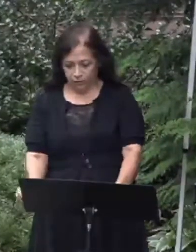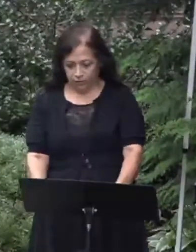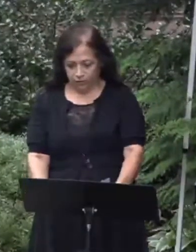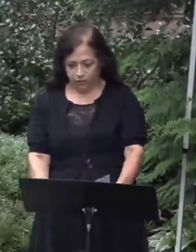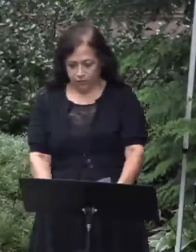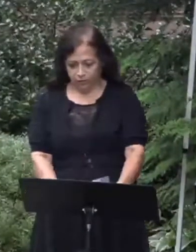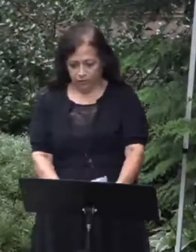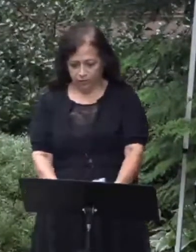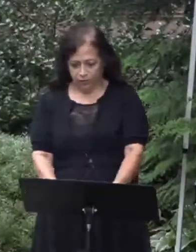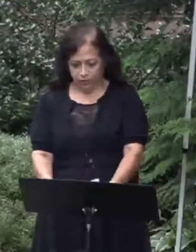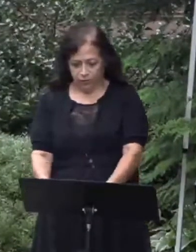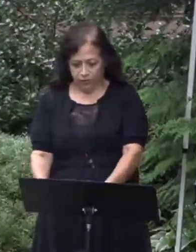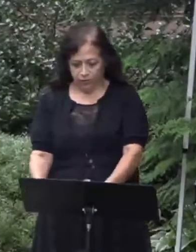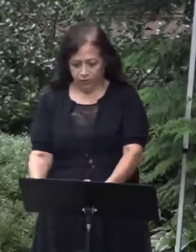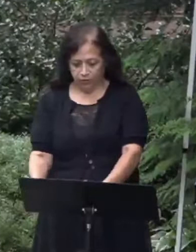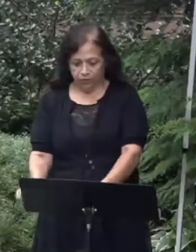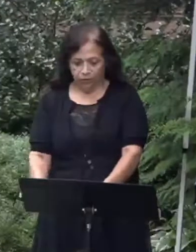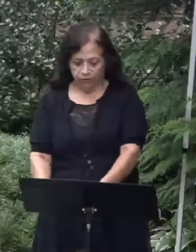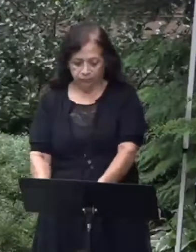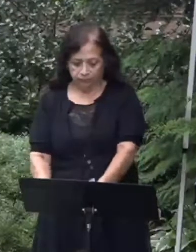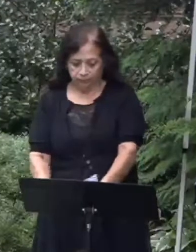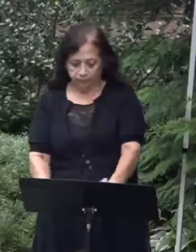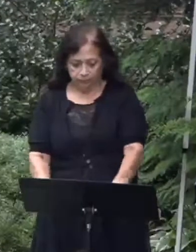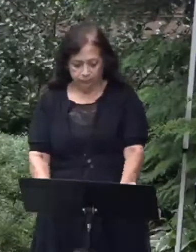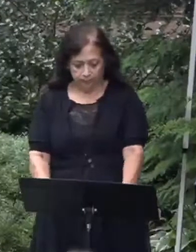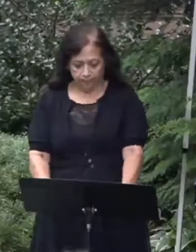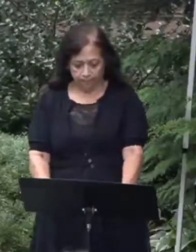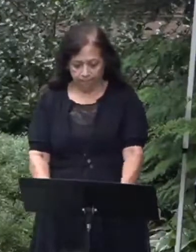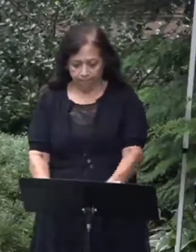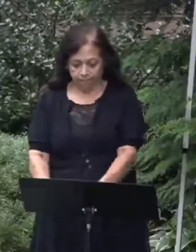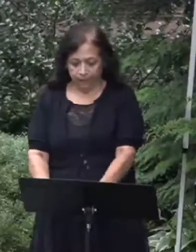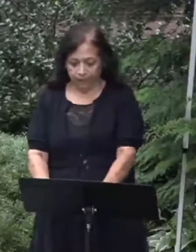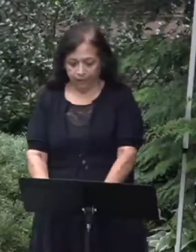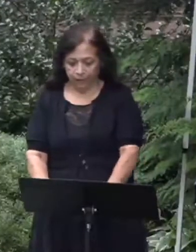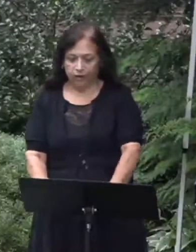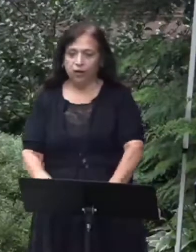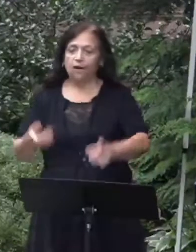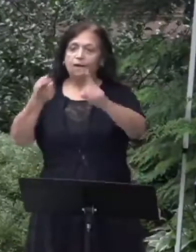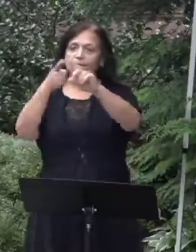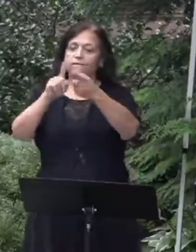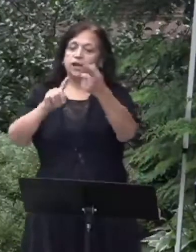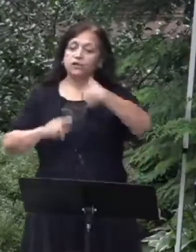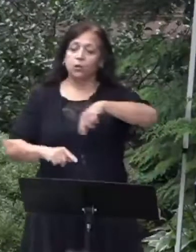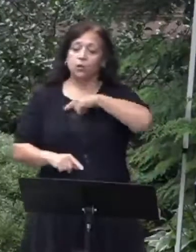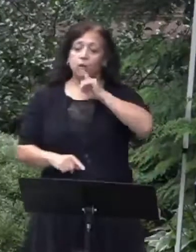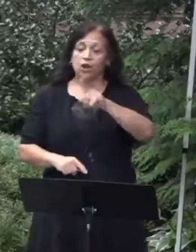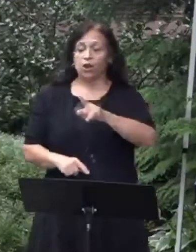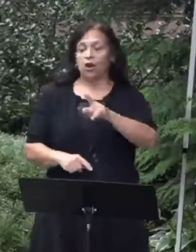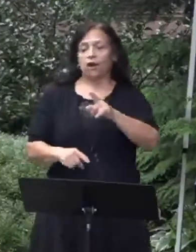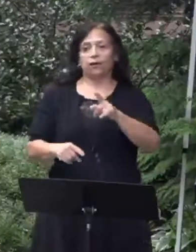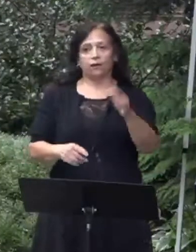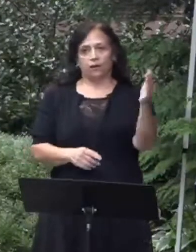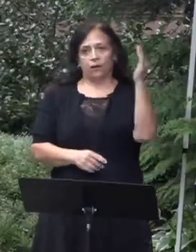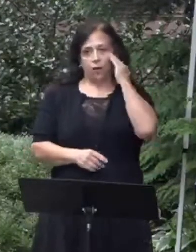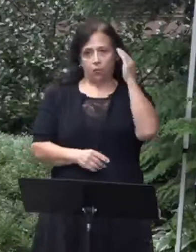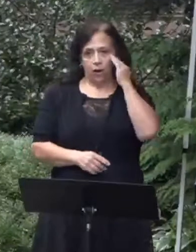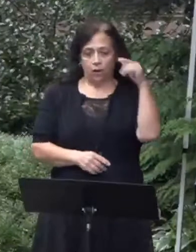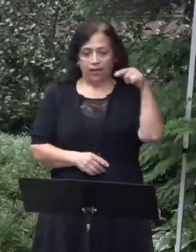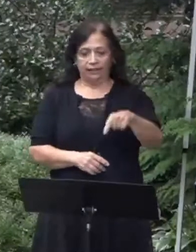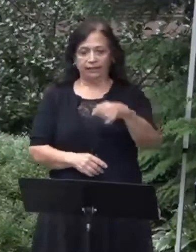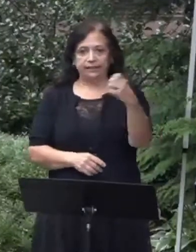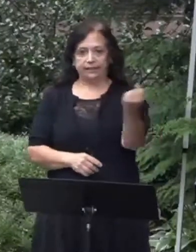So, friends, we are very aware that this coming Saturday is